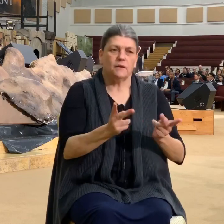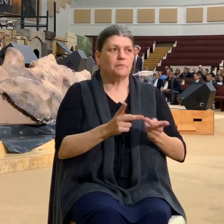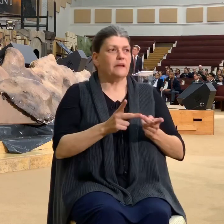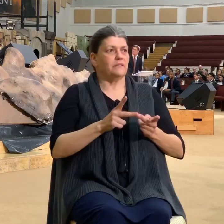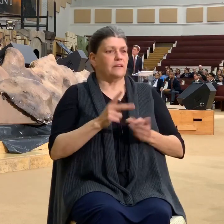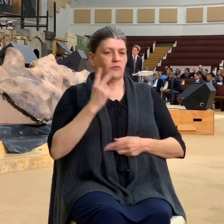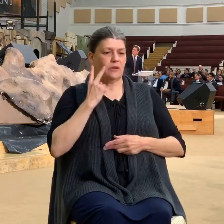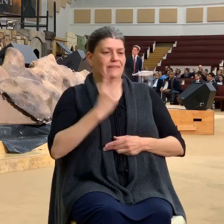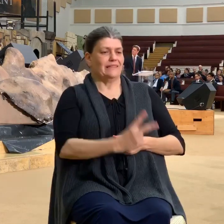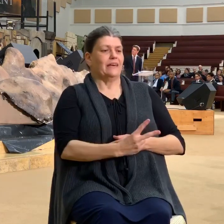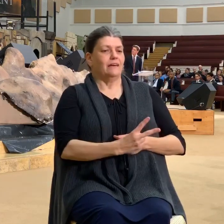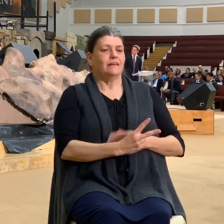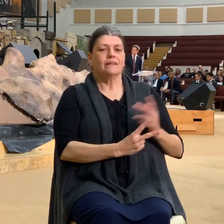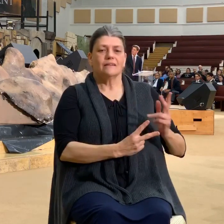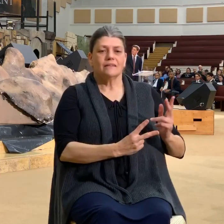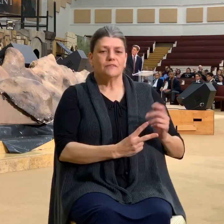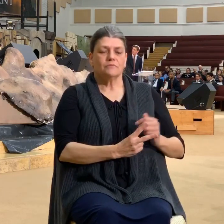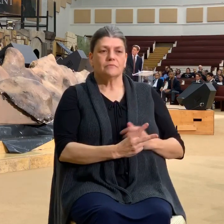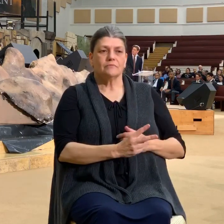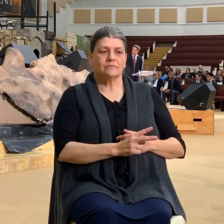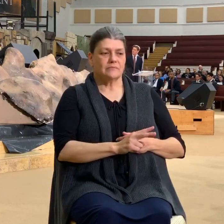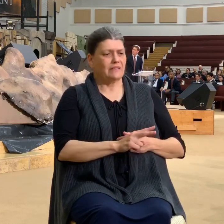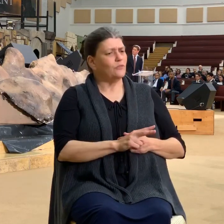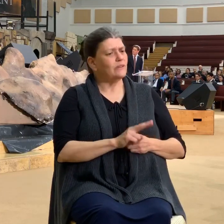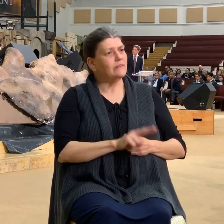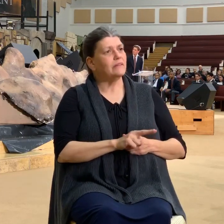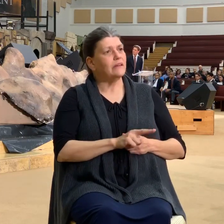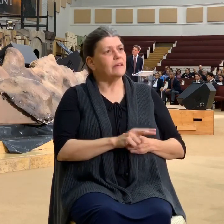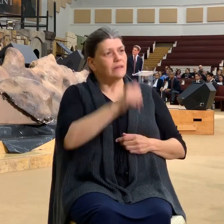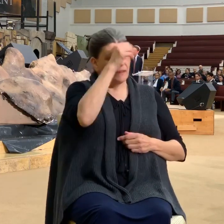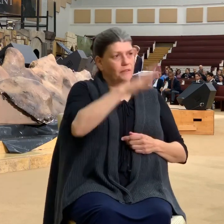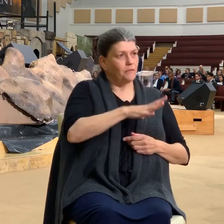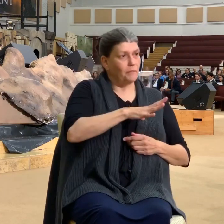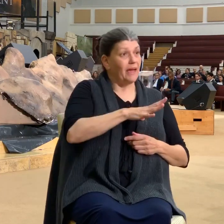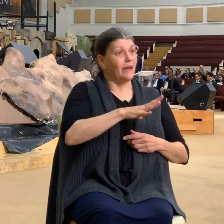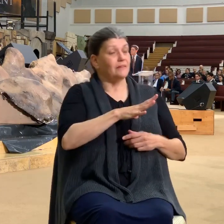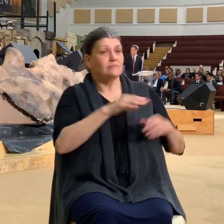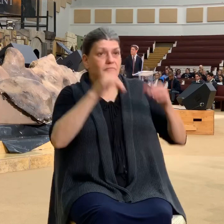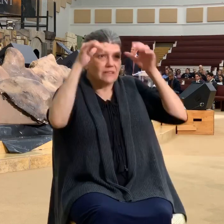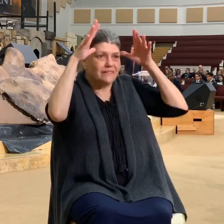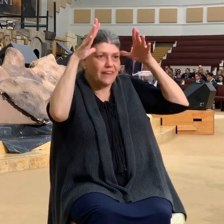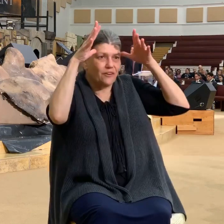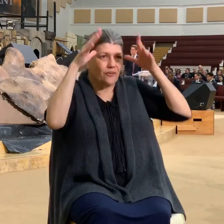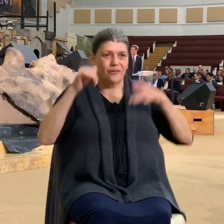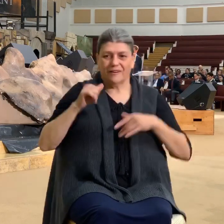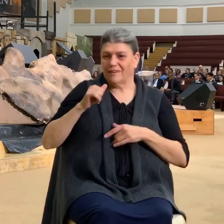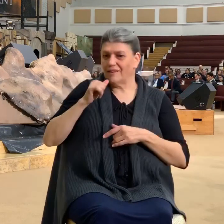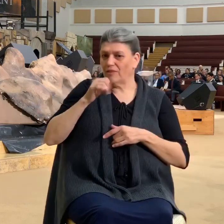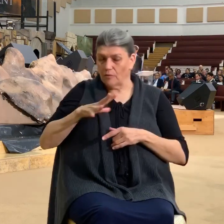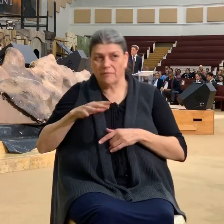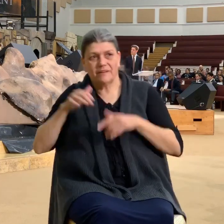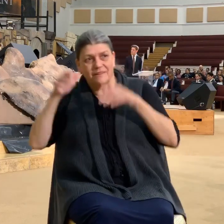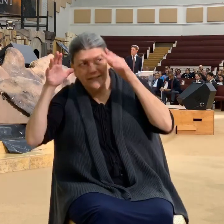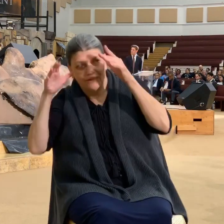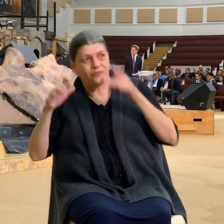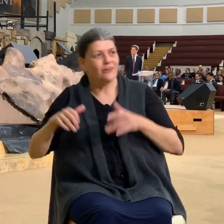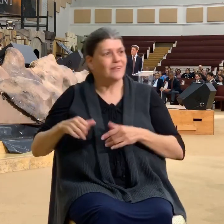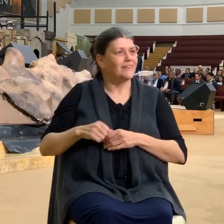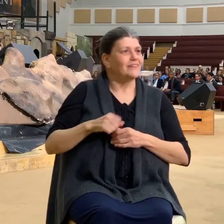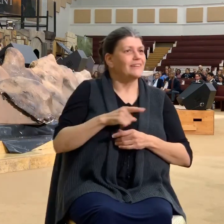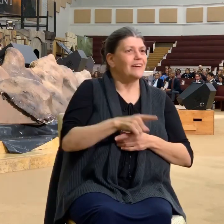You can distinguish the male deer from the female deer. You can distinguish the male lion from the female